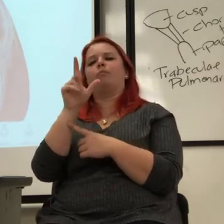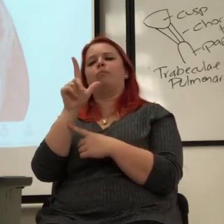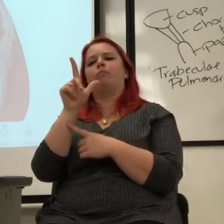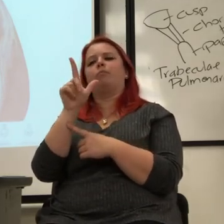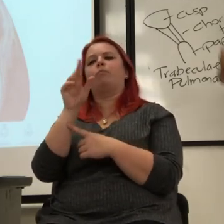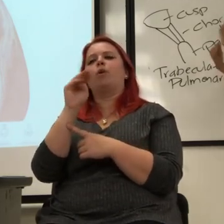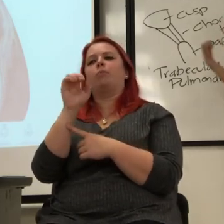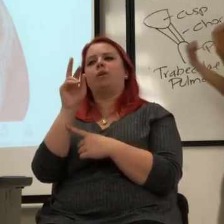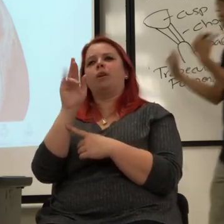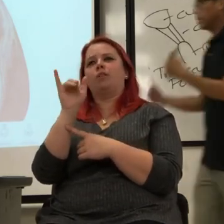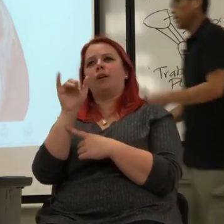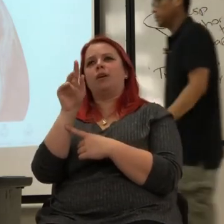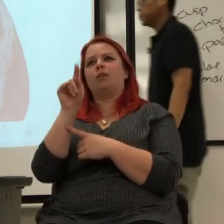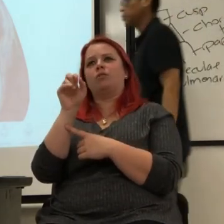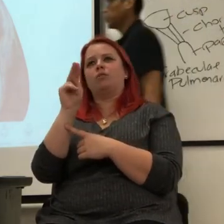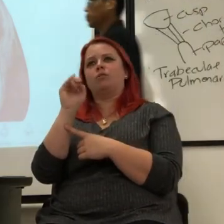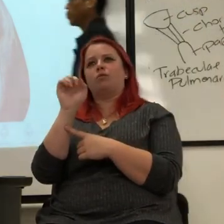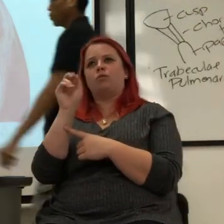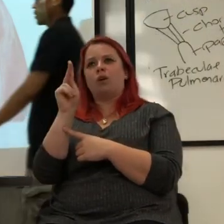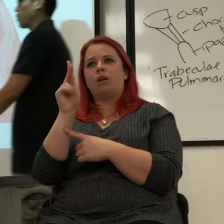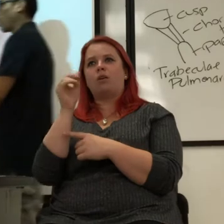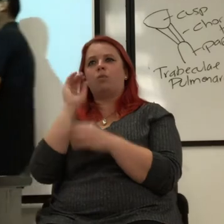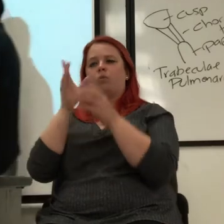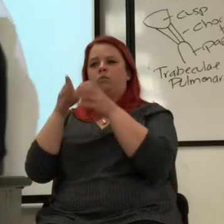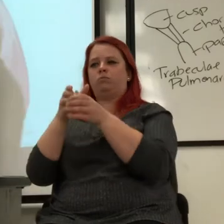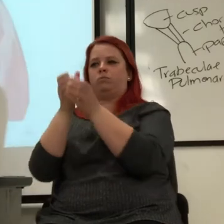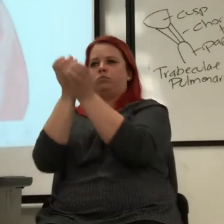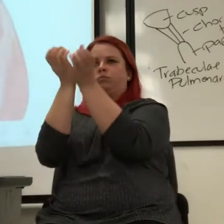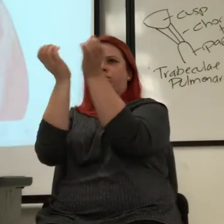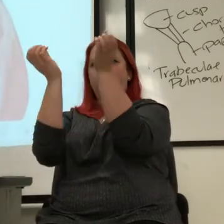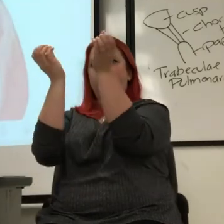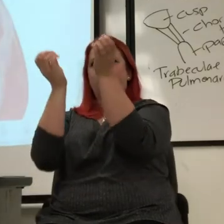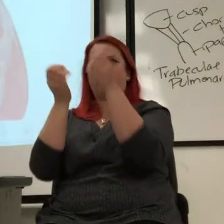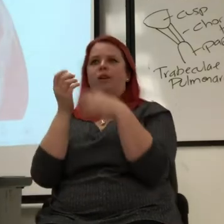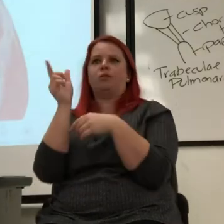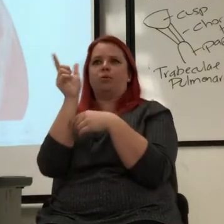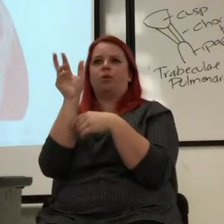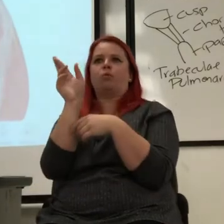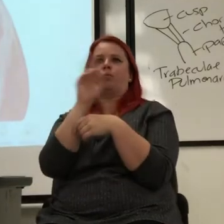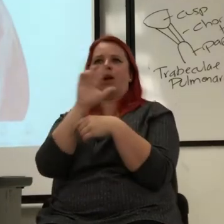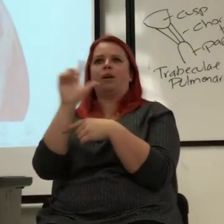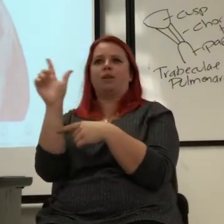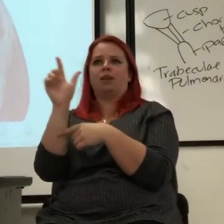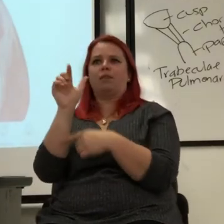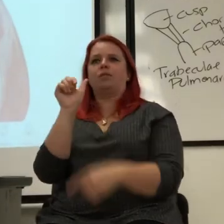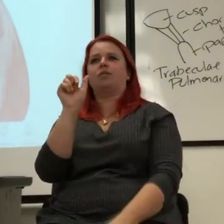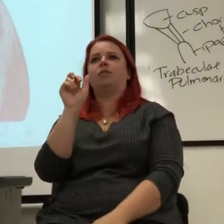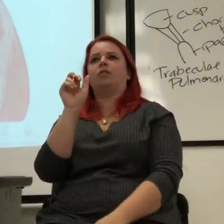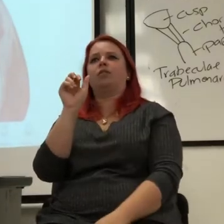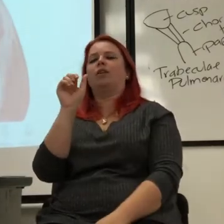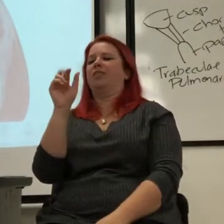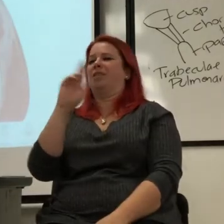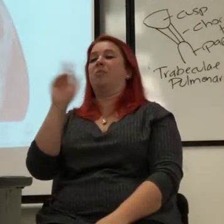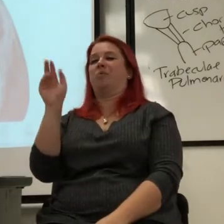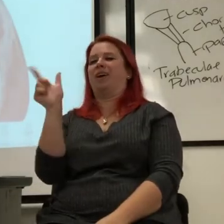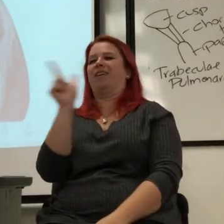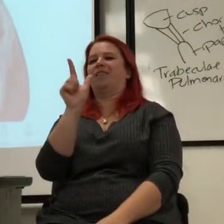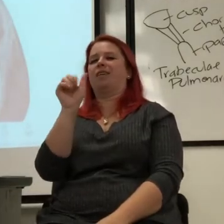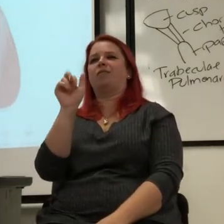a tree trunk, will divide into two pulmonary arteries, a right one and a left one, that go to the right and left lungs.